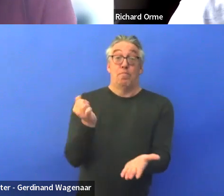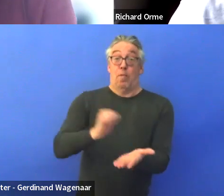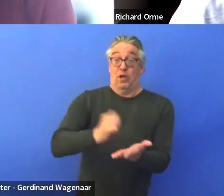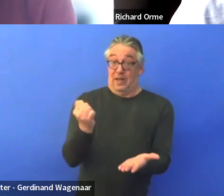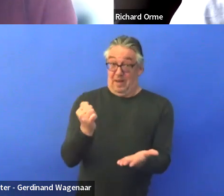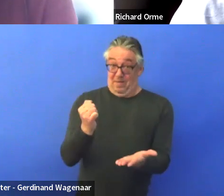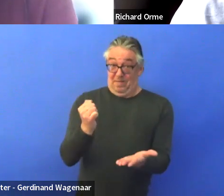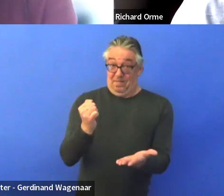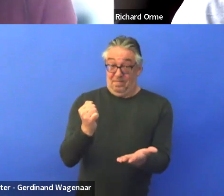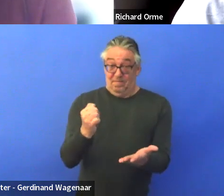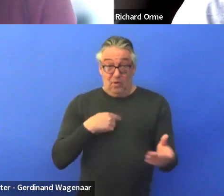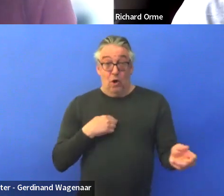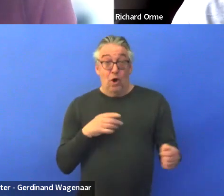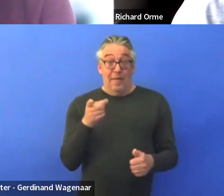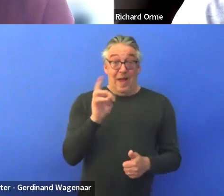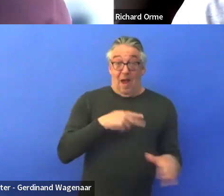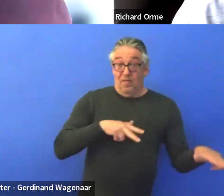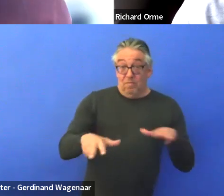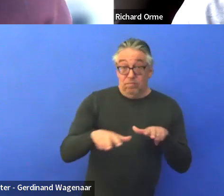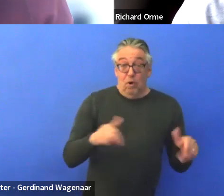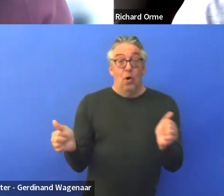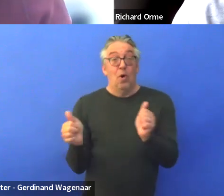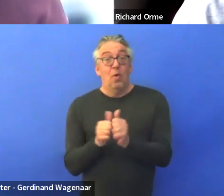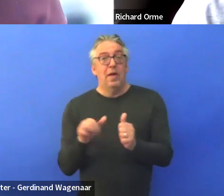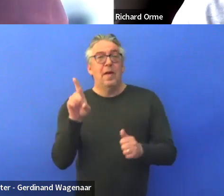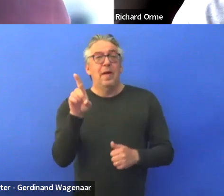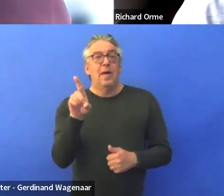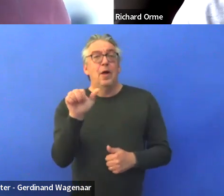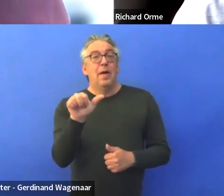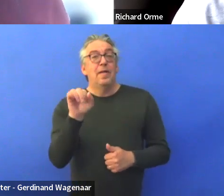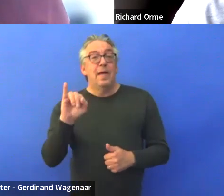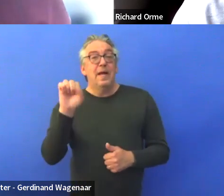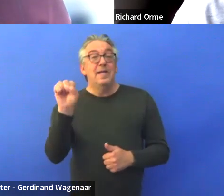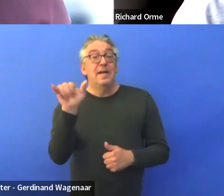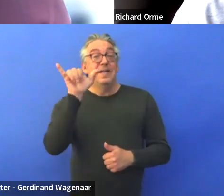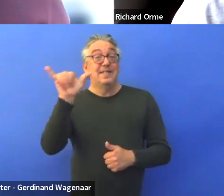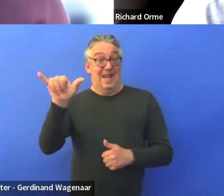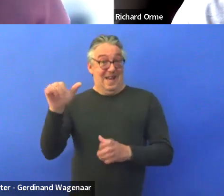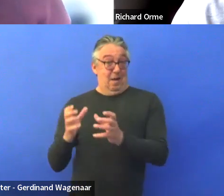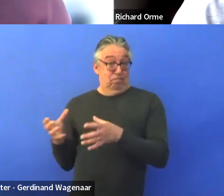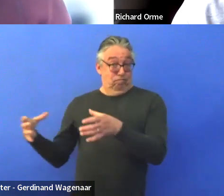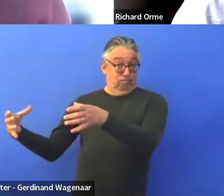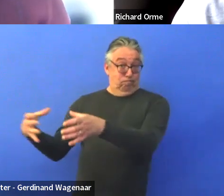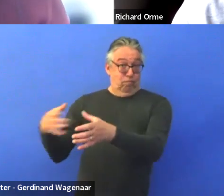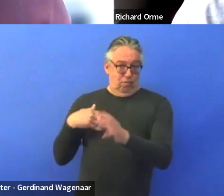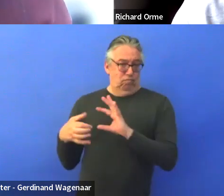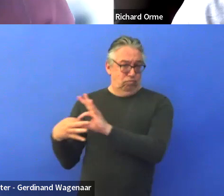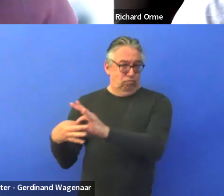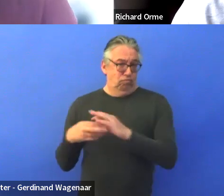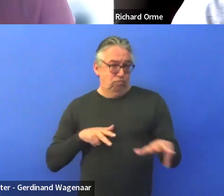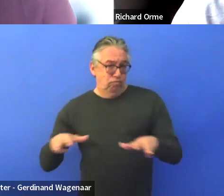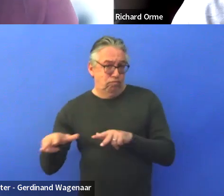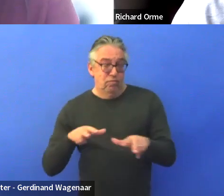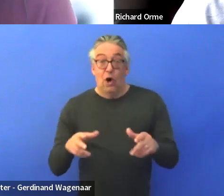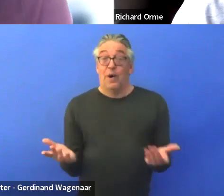Disability Forum in cooperation with the DAISY Consortium. This webinar, this training, as any webinar